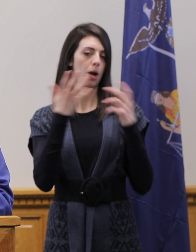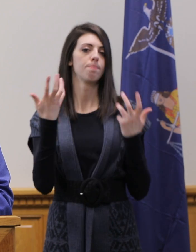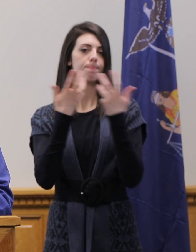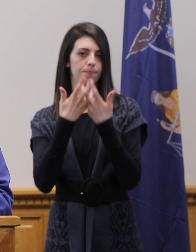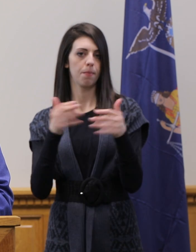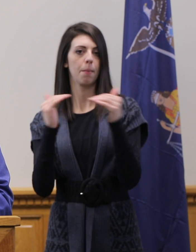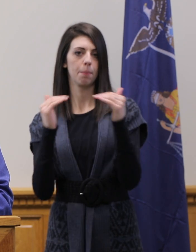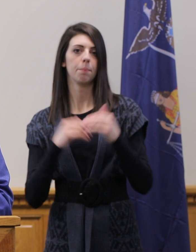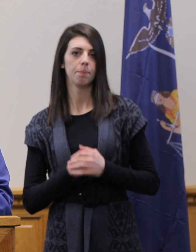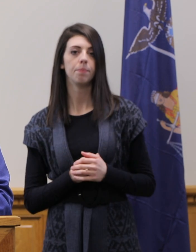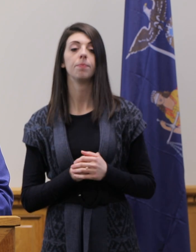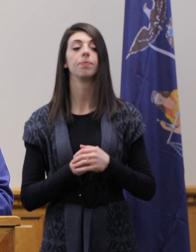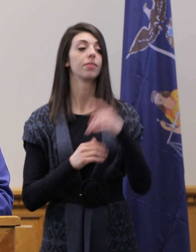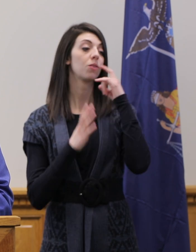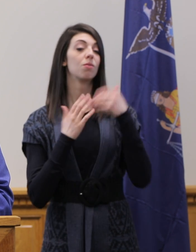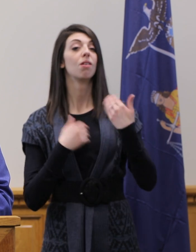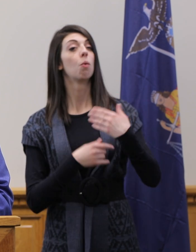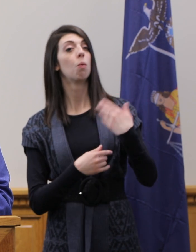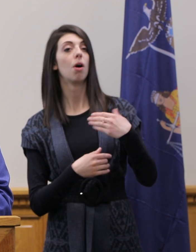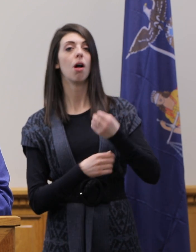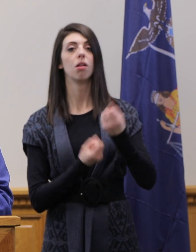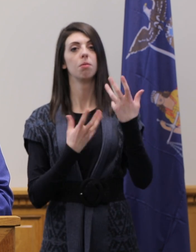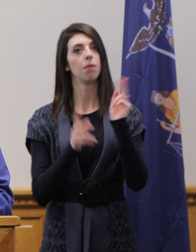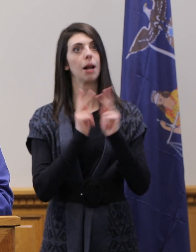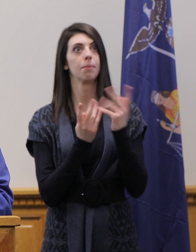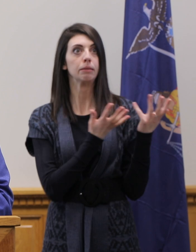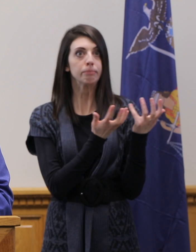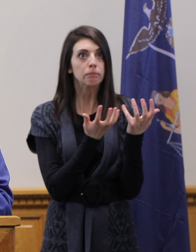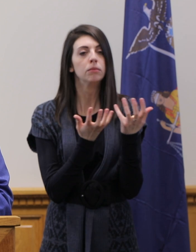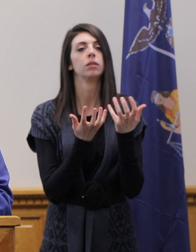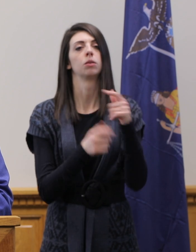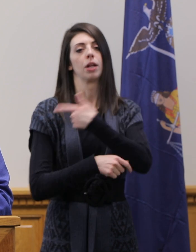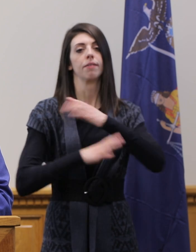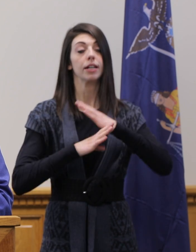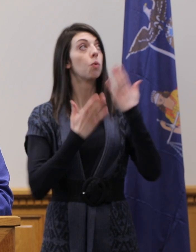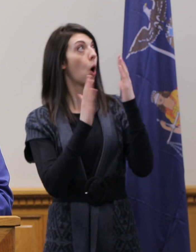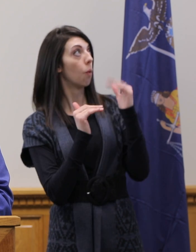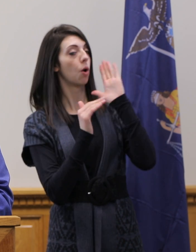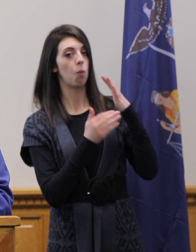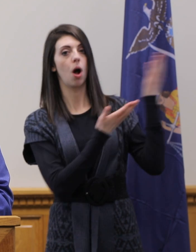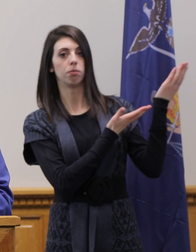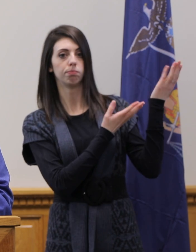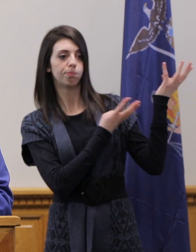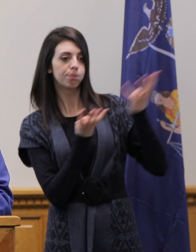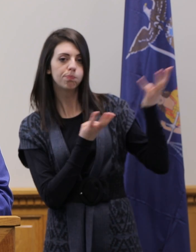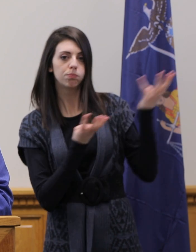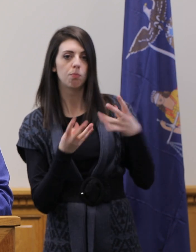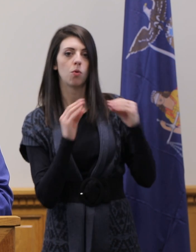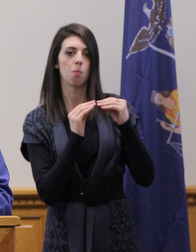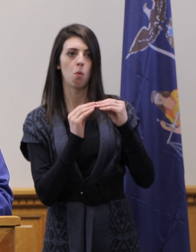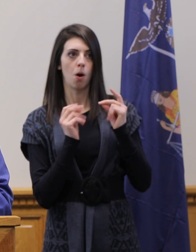We are seeing high demand for the COVID-19 vaccine in Oswego County, and we hope the vaccine supply will keep improving as the governor said it